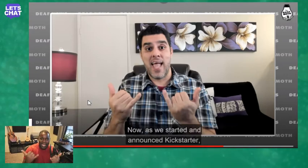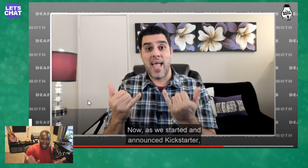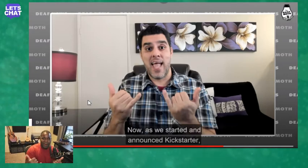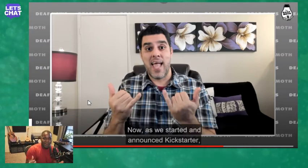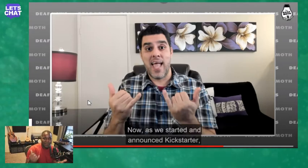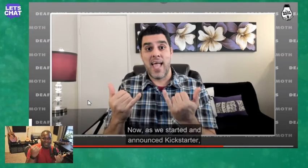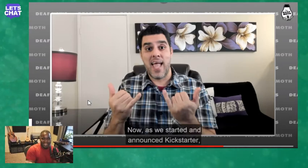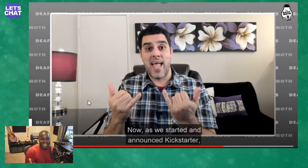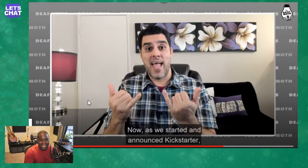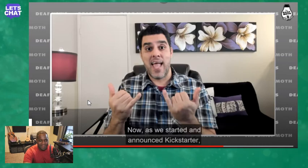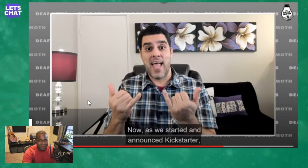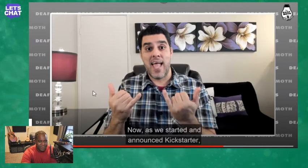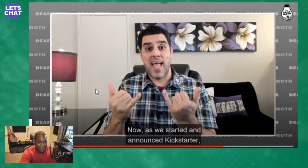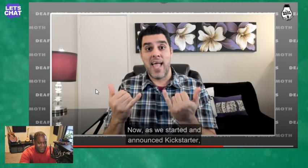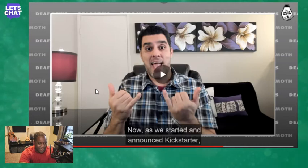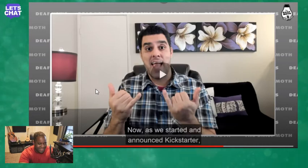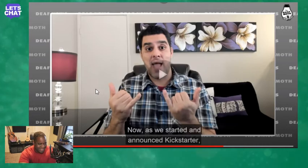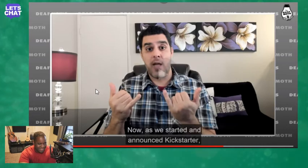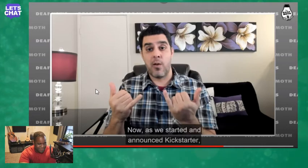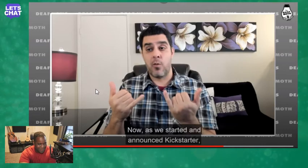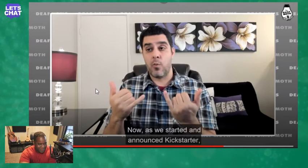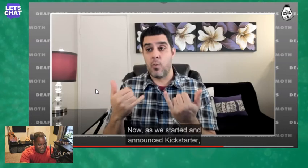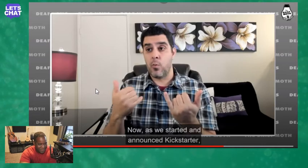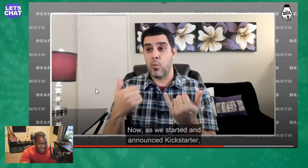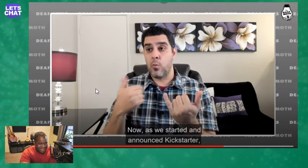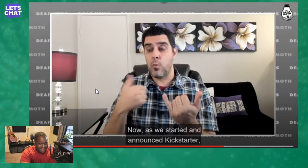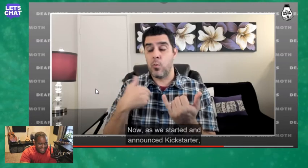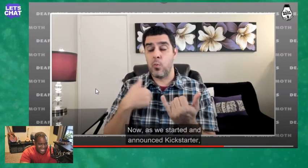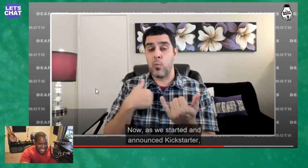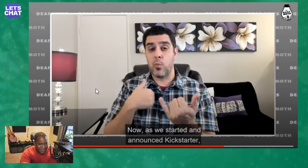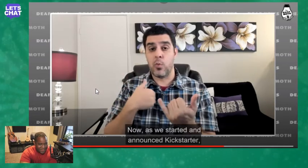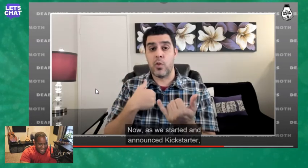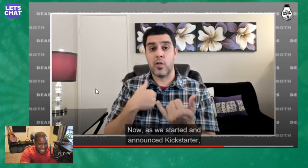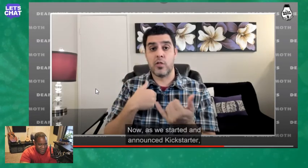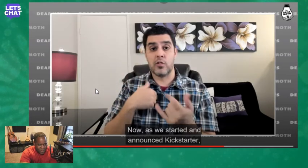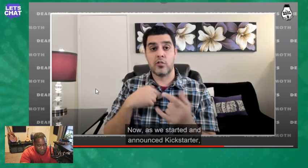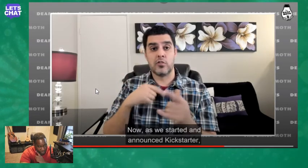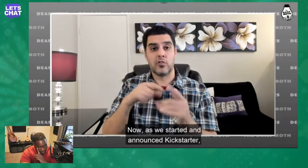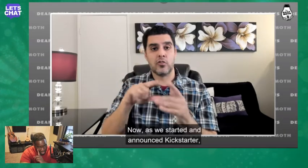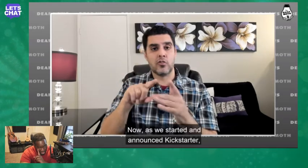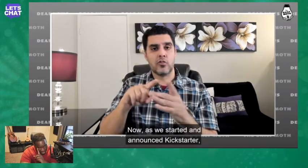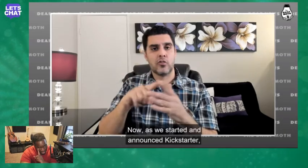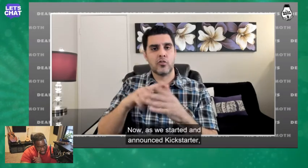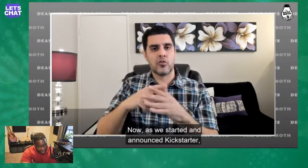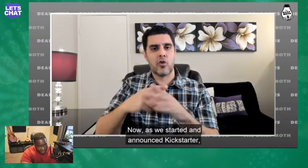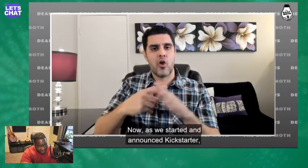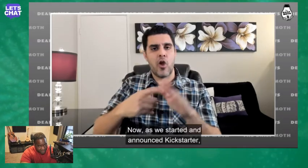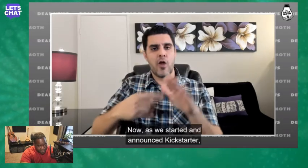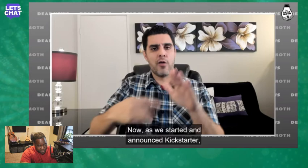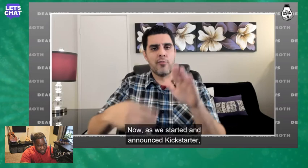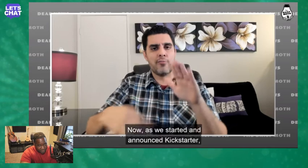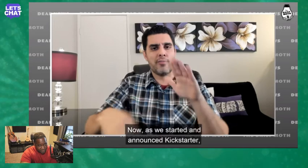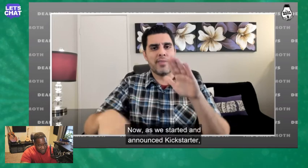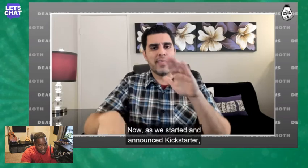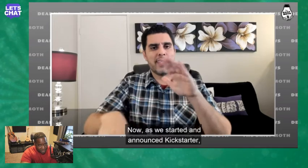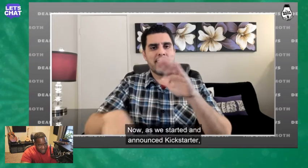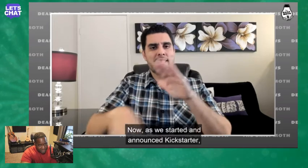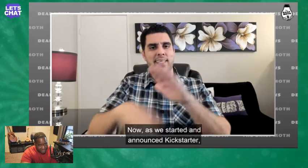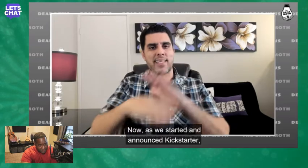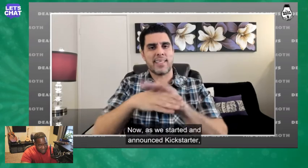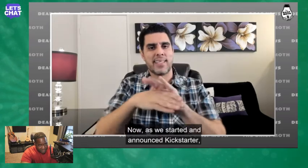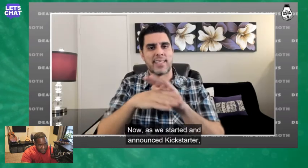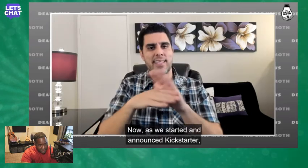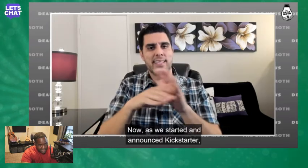So now or today, I'm not sure which one he's going to say first. So today or now, I